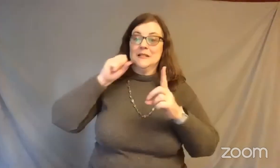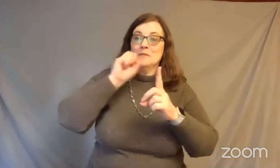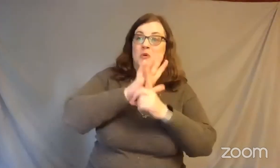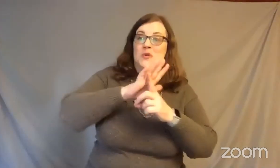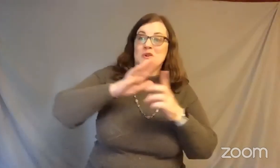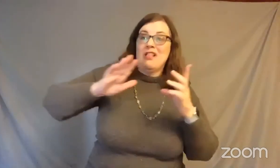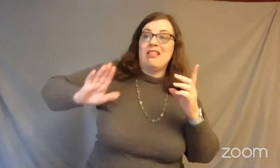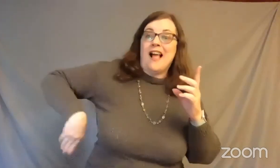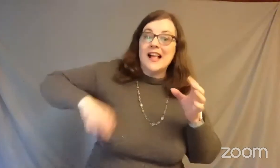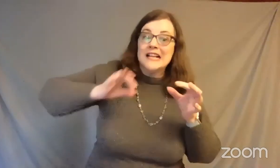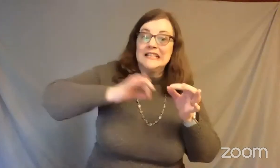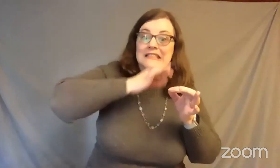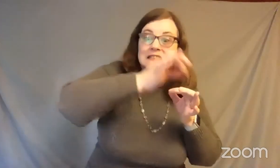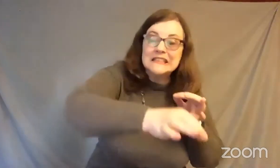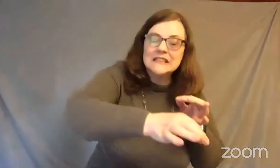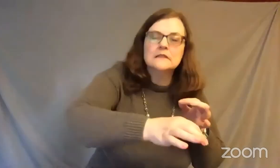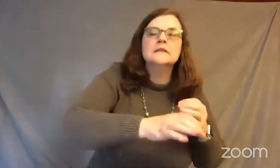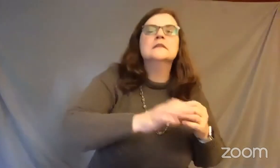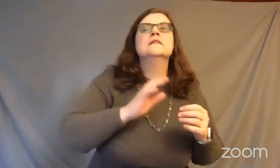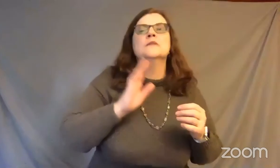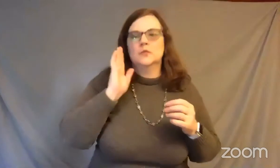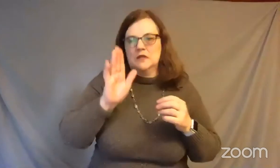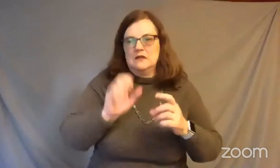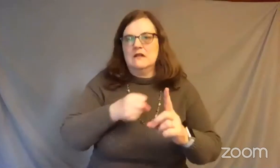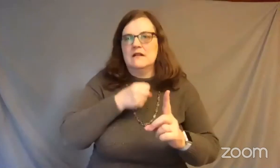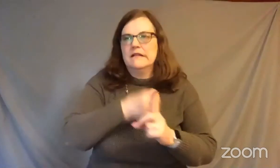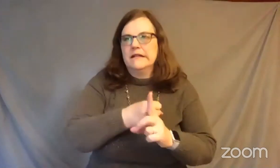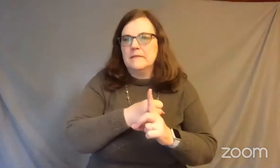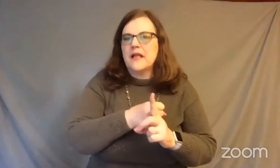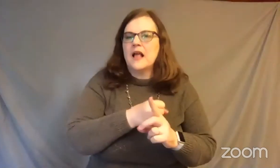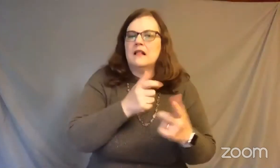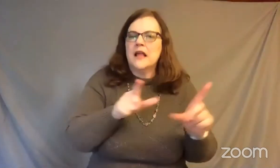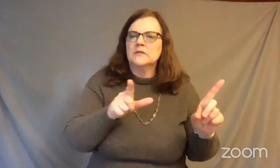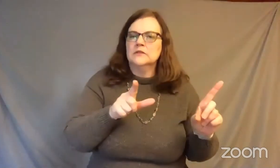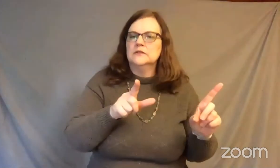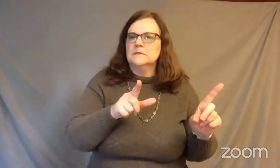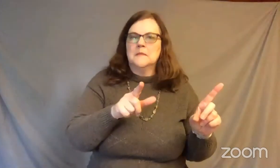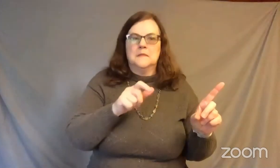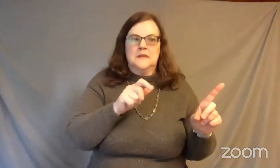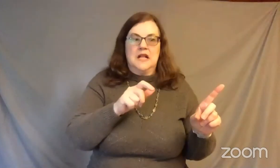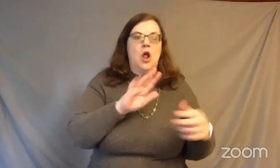And we're interested in seeing how spoken language and sign language can have an effect on each other.